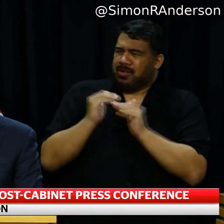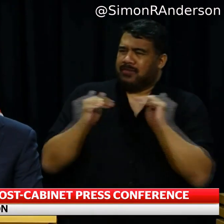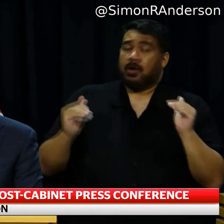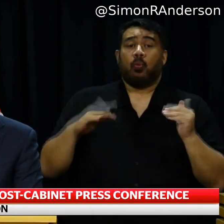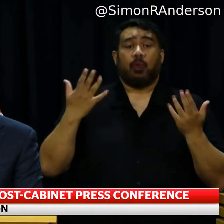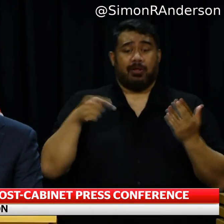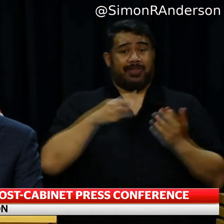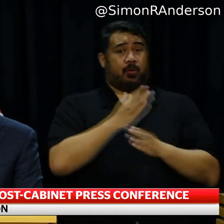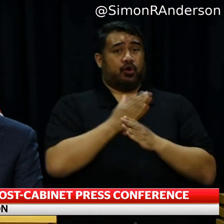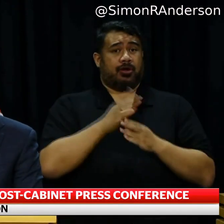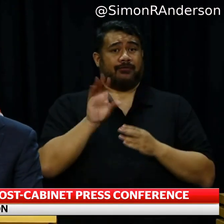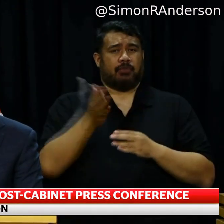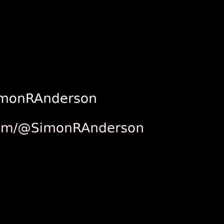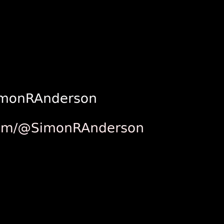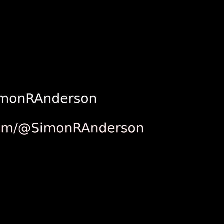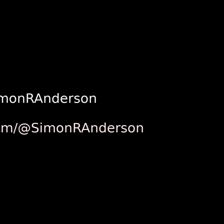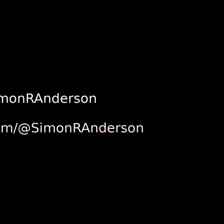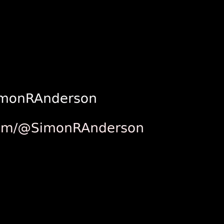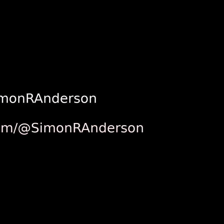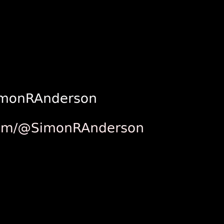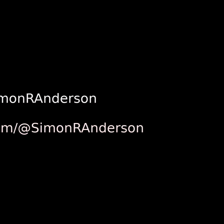The work of the Christchurch Corps has been important.